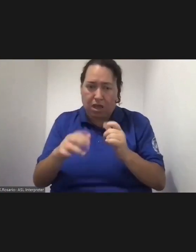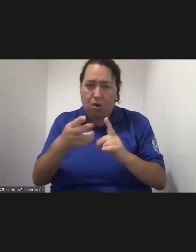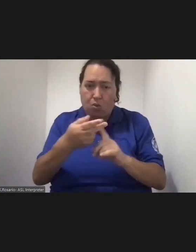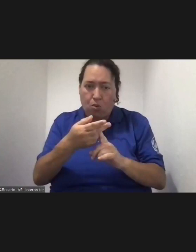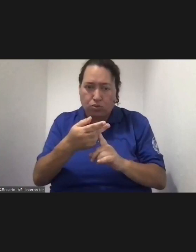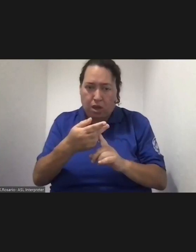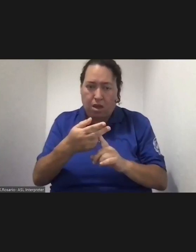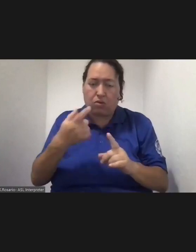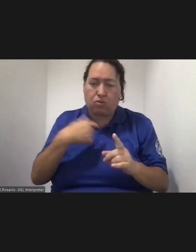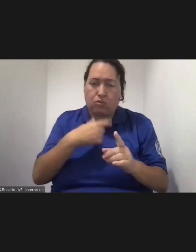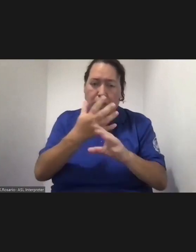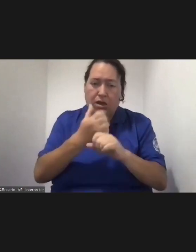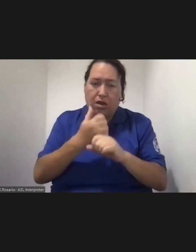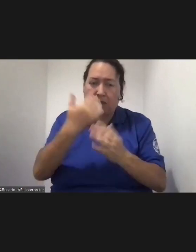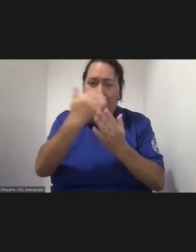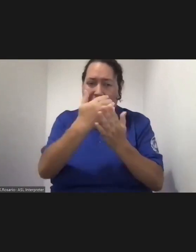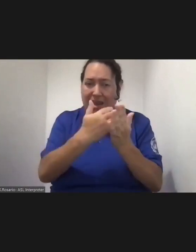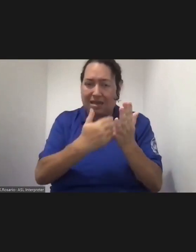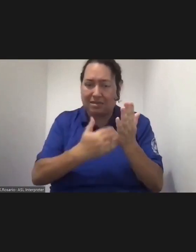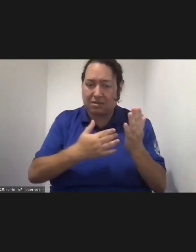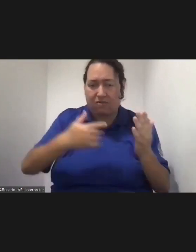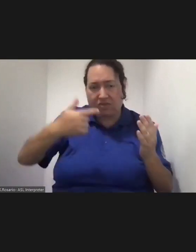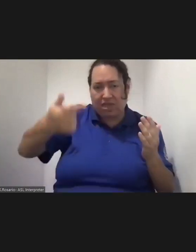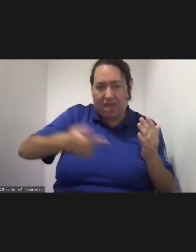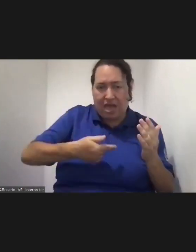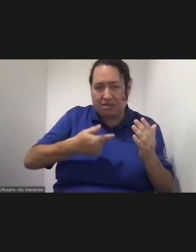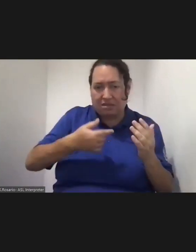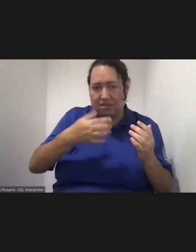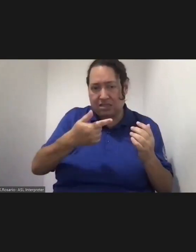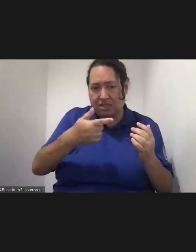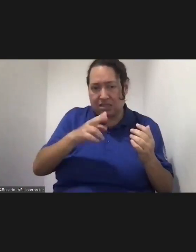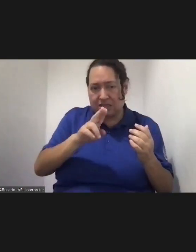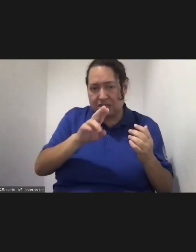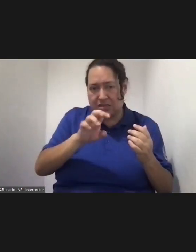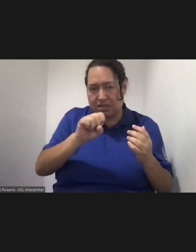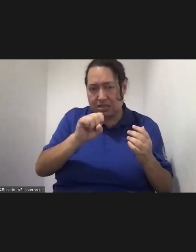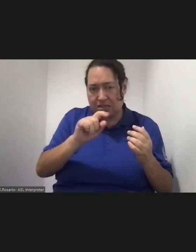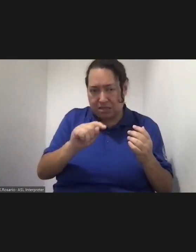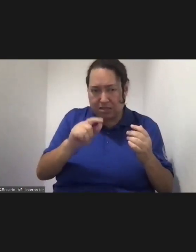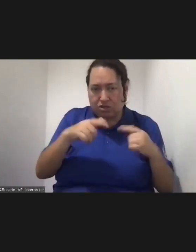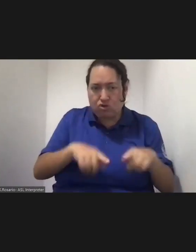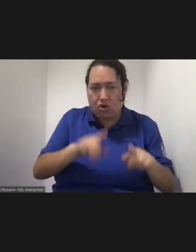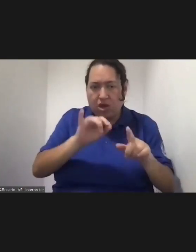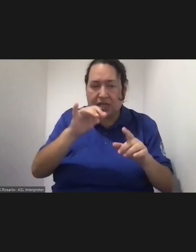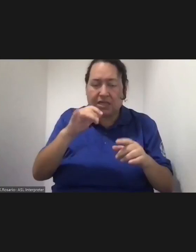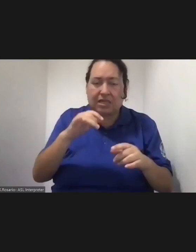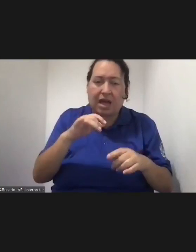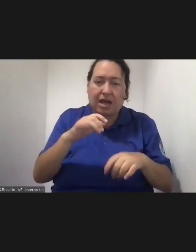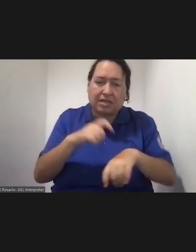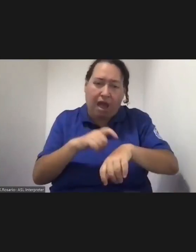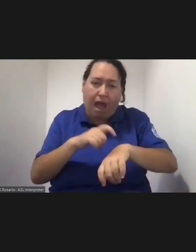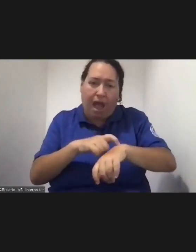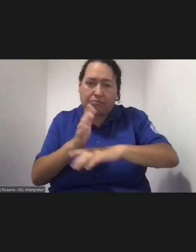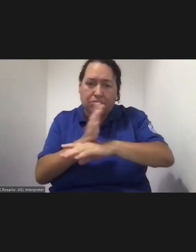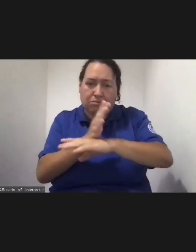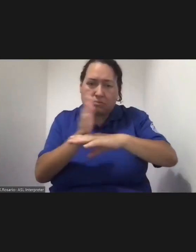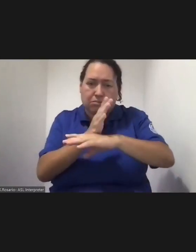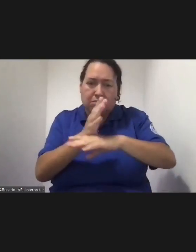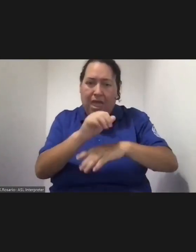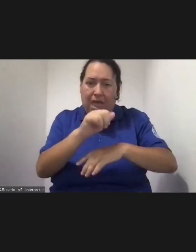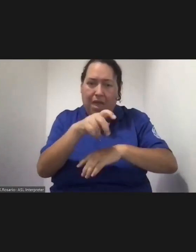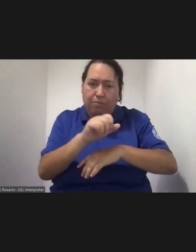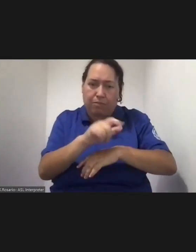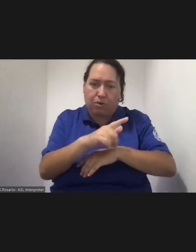list of guests that came for dinner and lunch during this period this is between April 14th and